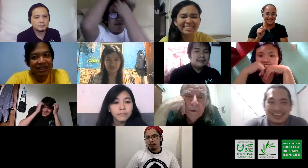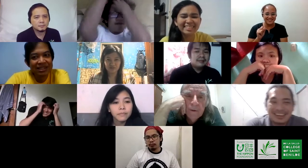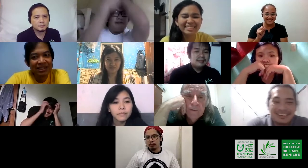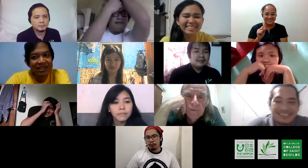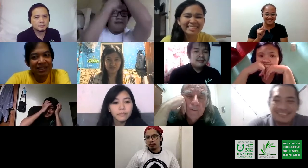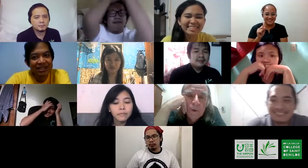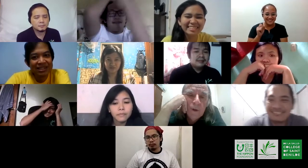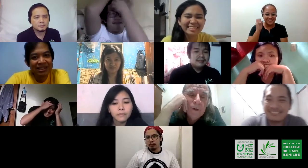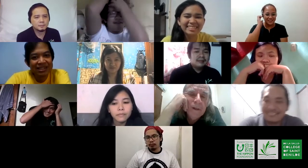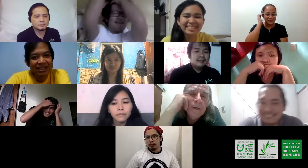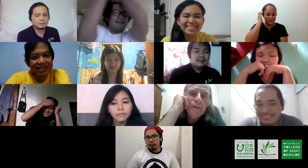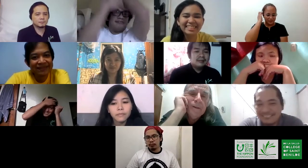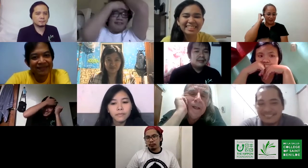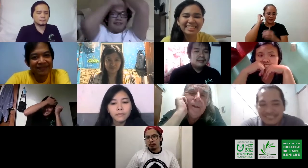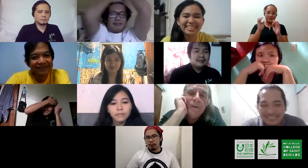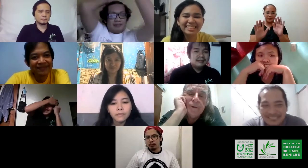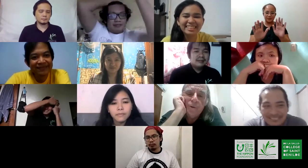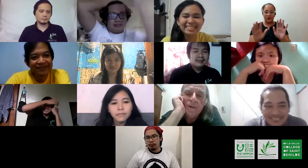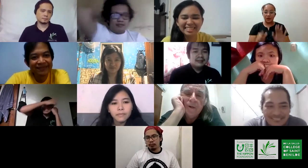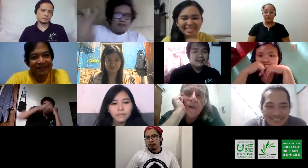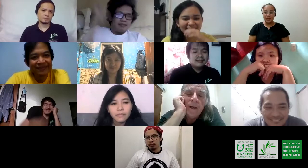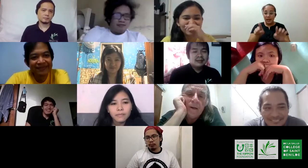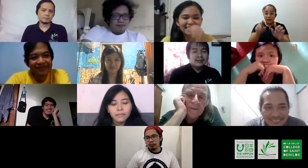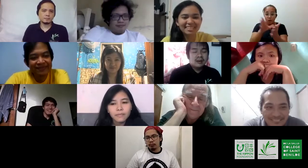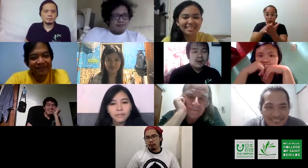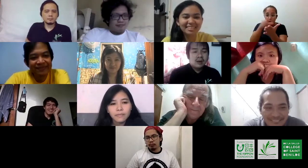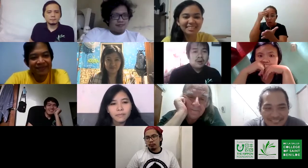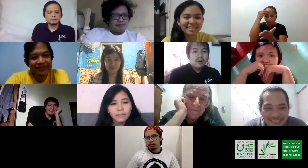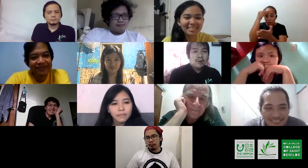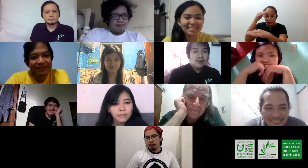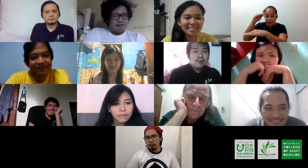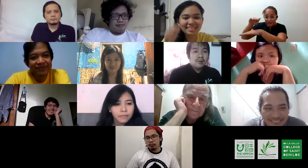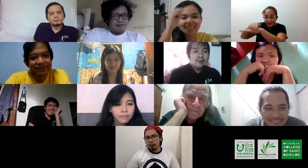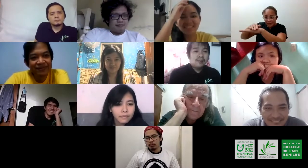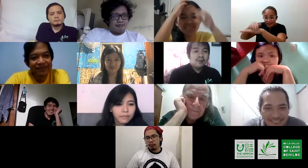When you were learning English or Tagalog,